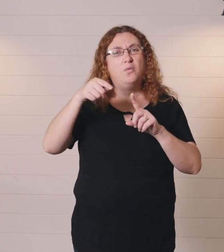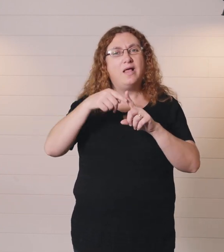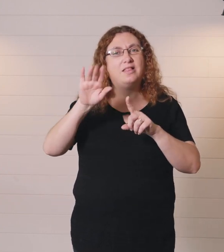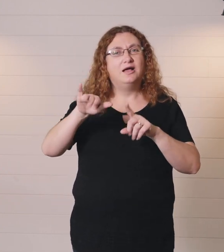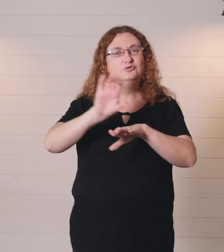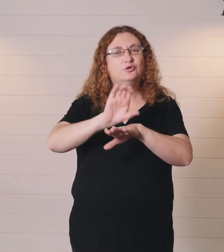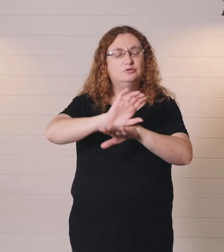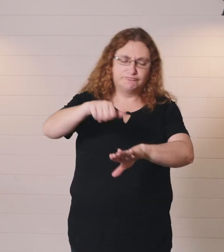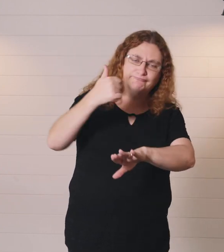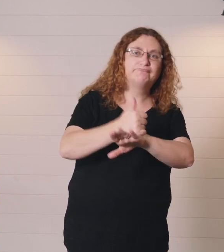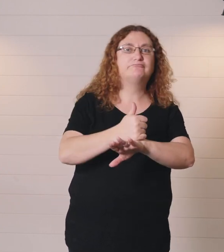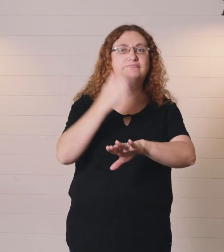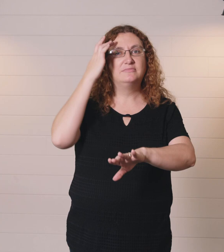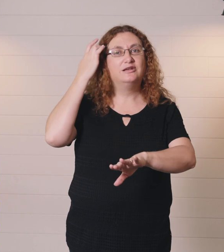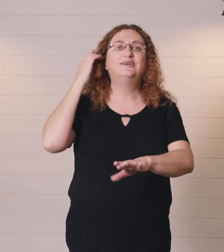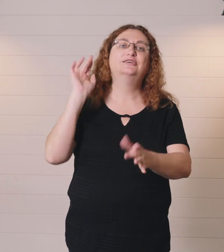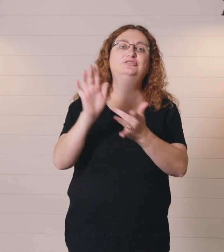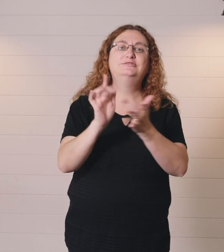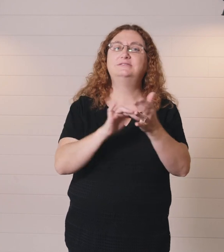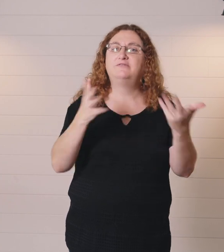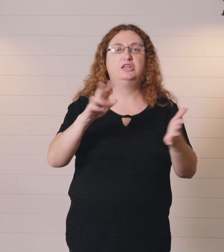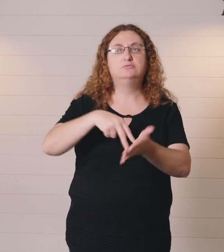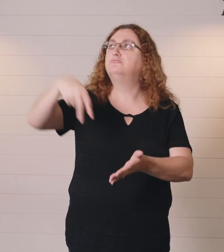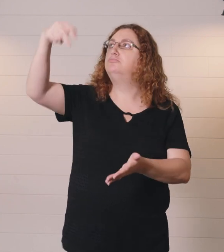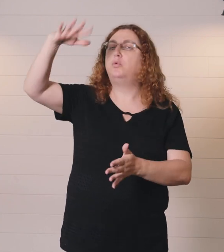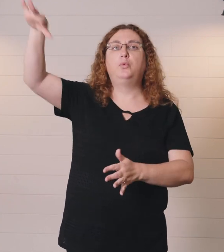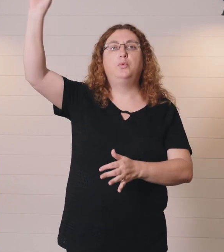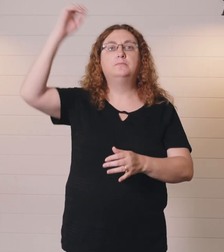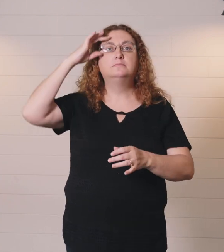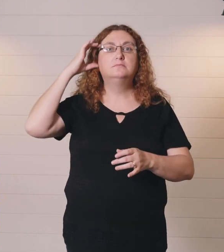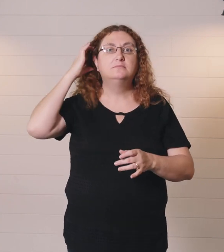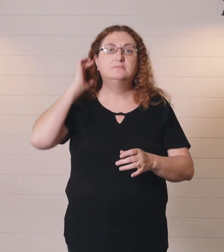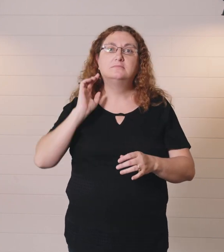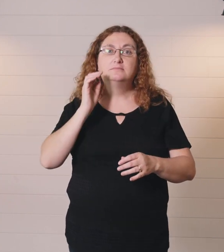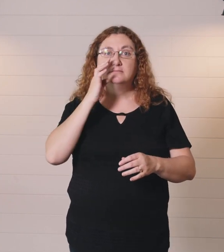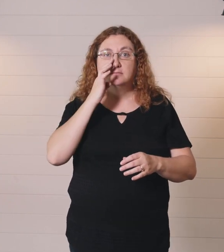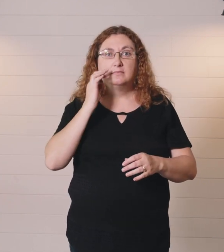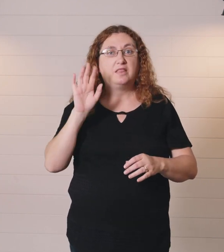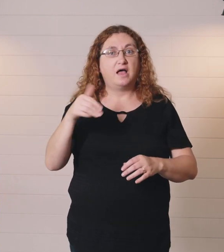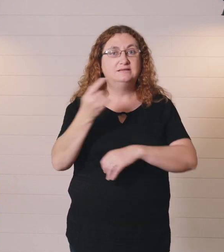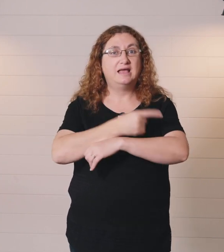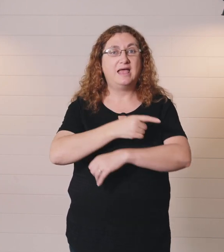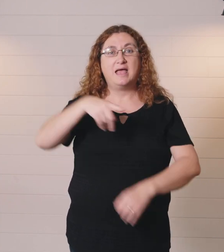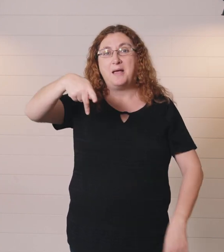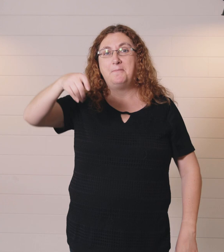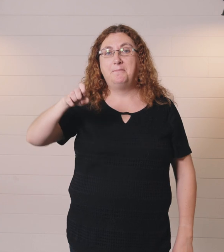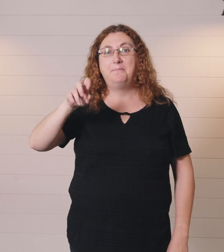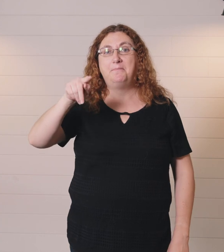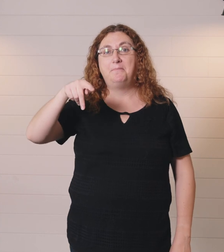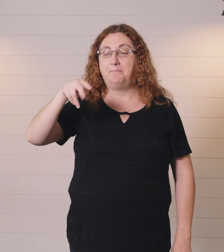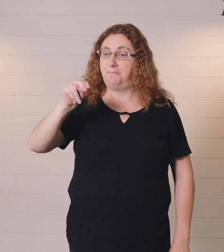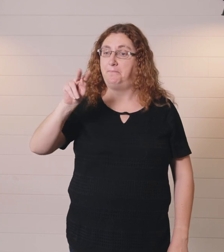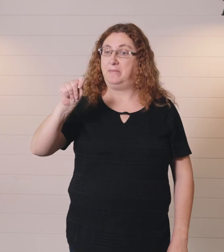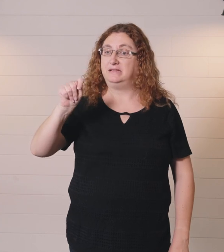falls and the church is born, we're told in Acts chapter 2 that there were God-fearing Jews from every nation under the sun, including, they